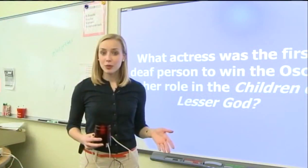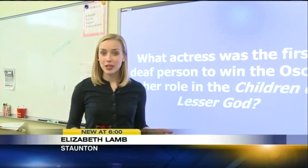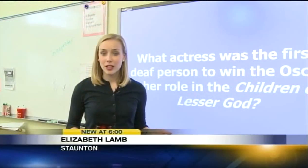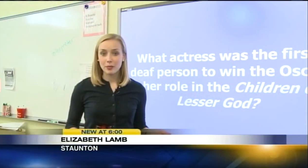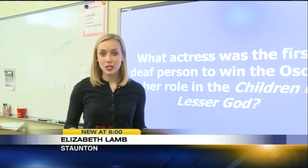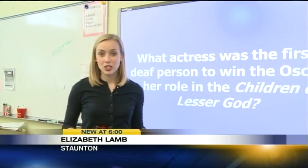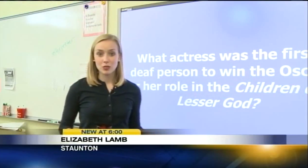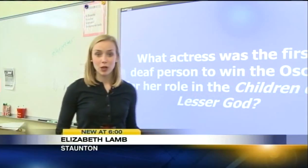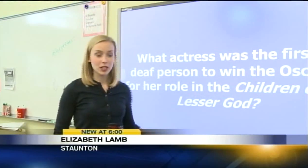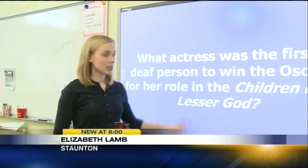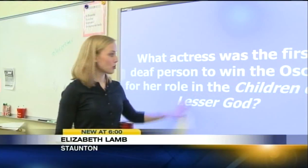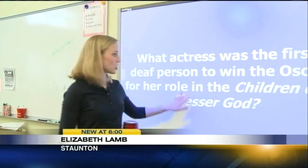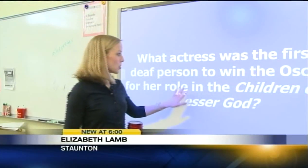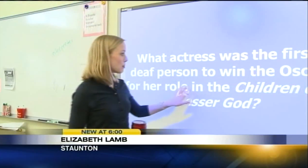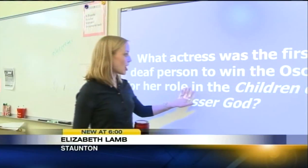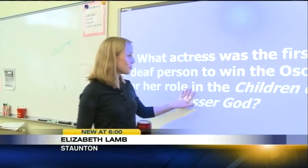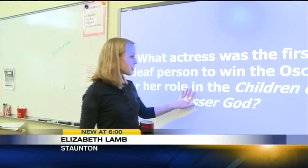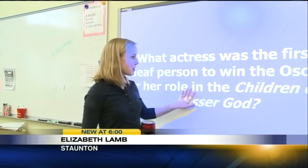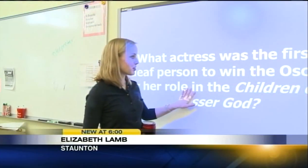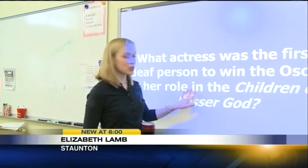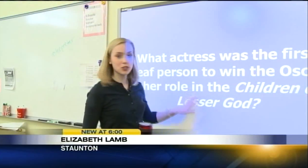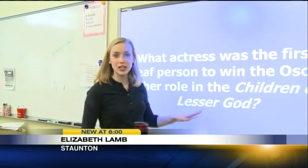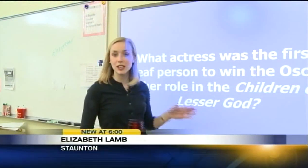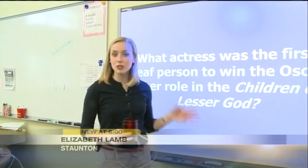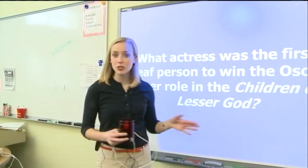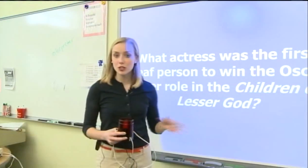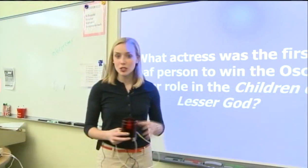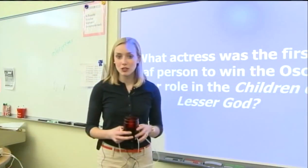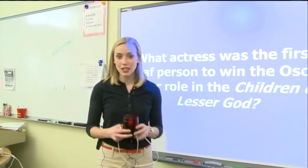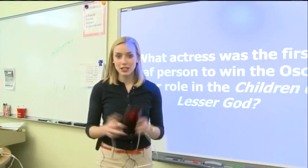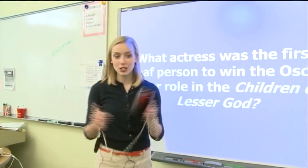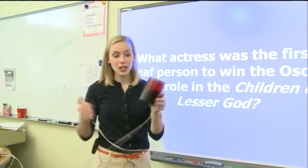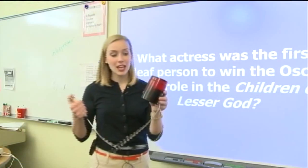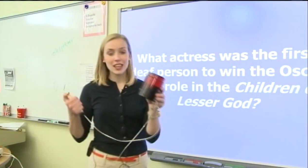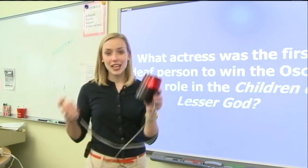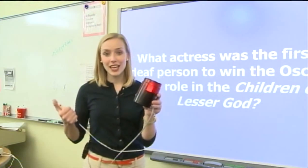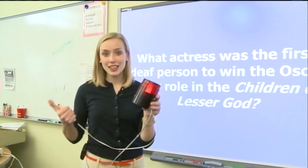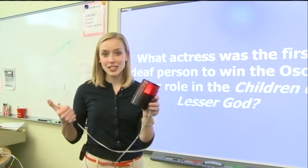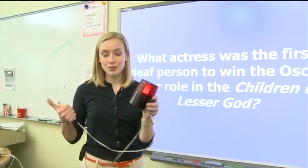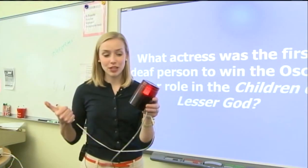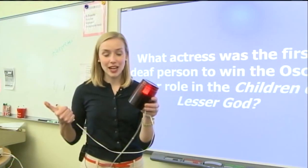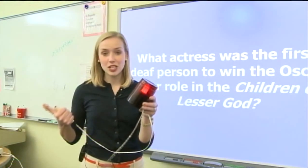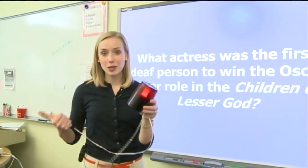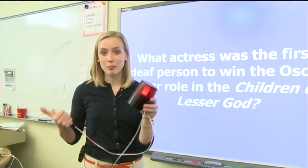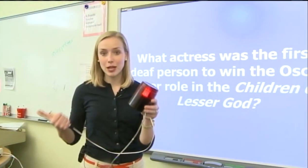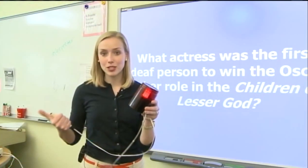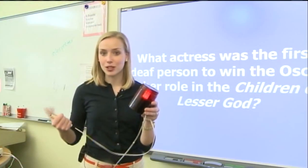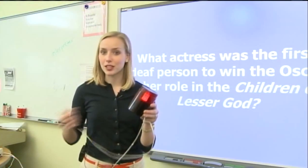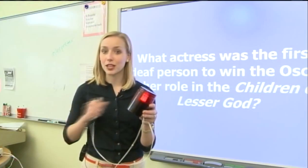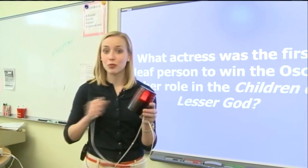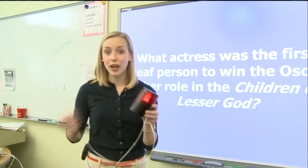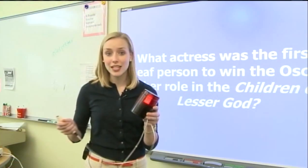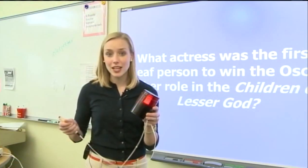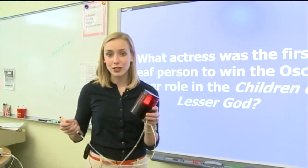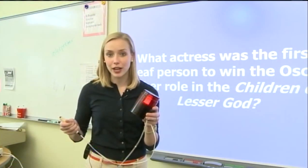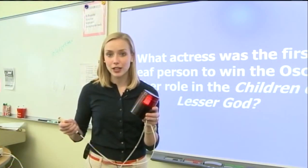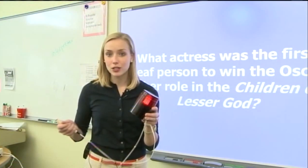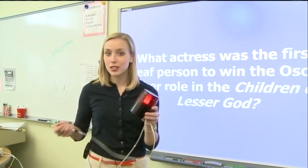THE COMPETITION WORKS. A QUESTION POPS UP ON THE SCREEN AND IF STUDENTS KNOW THE ANSWER, THEY HIT THIS FLASHING BUSZER. THEN THEY WRITE DOWN THEIR ANSWERS AND